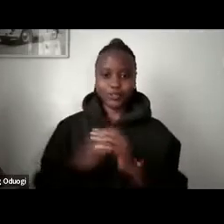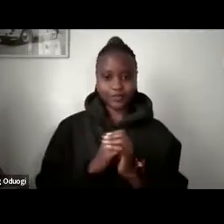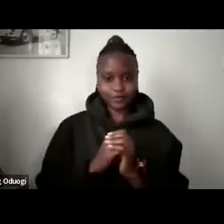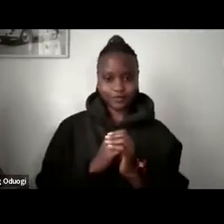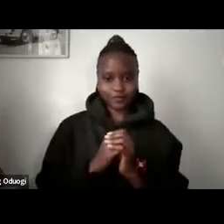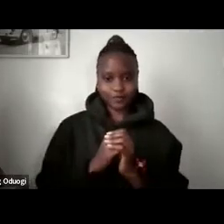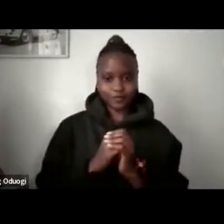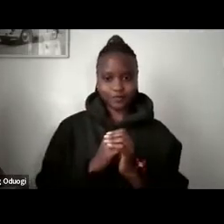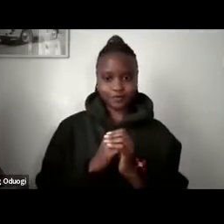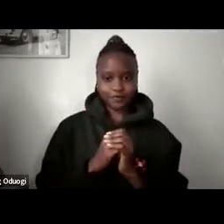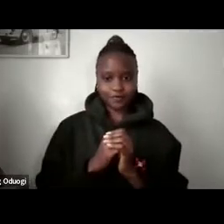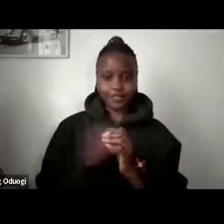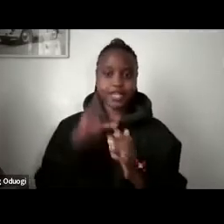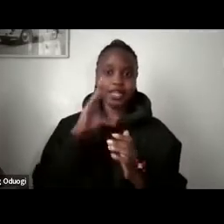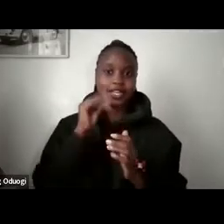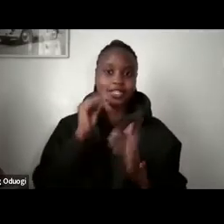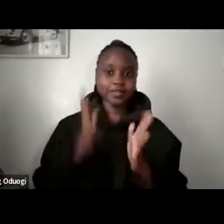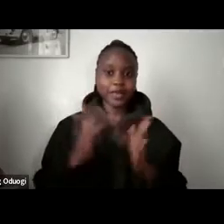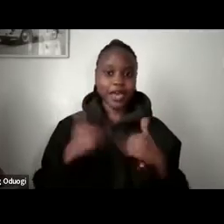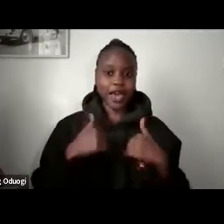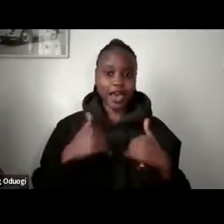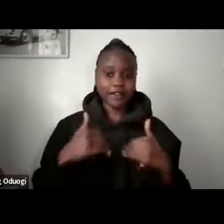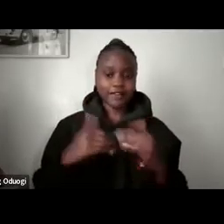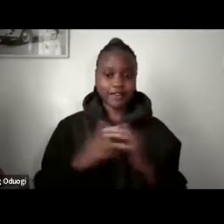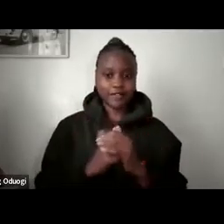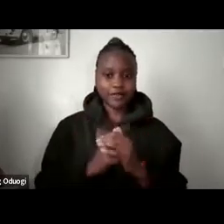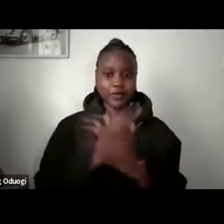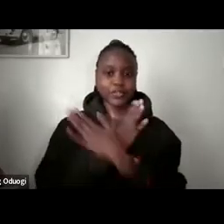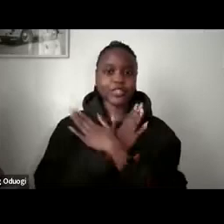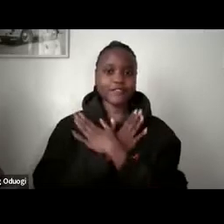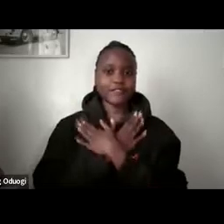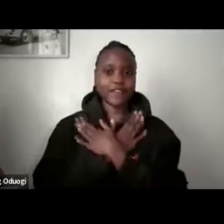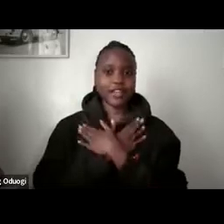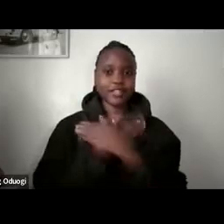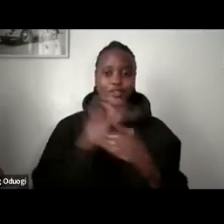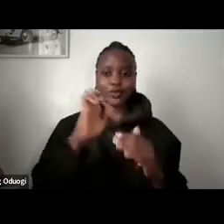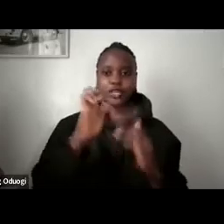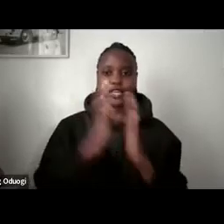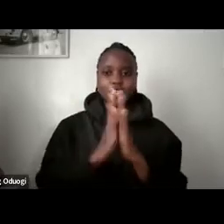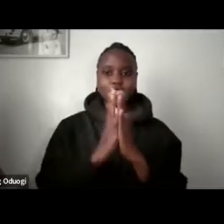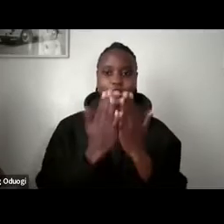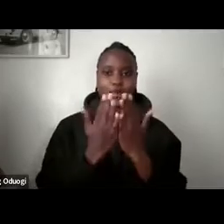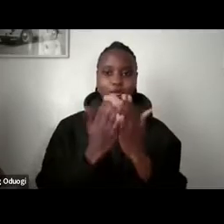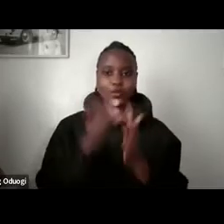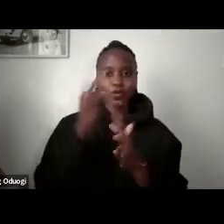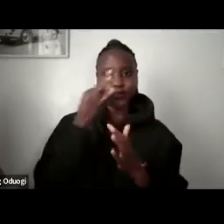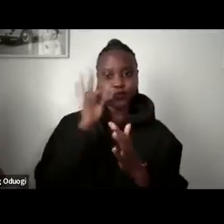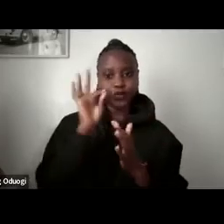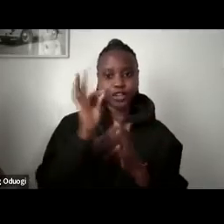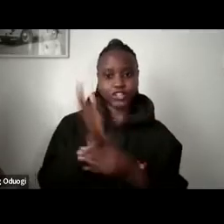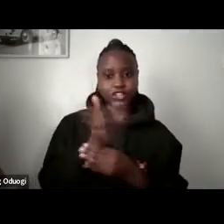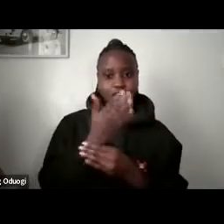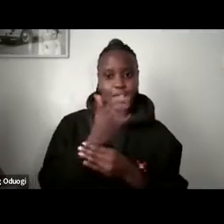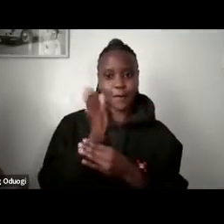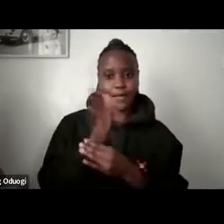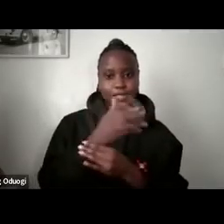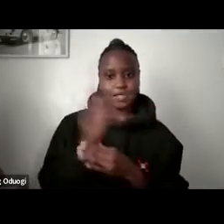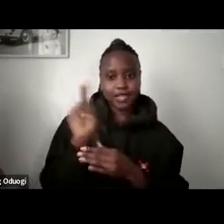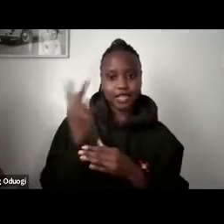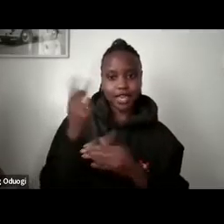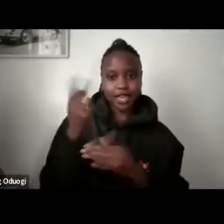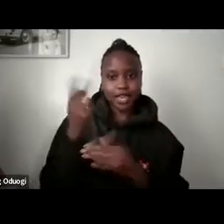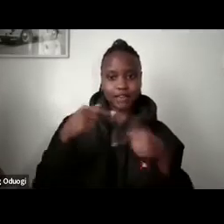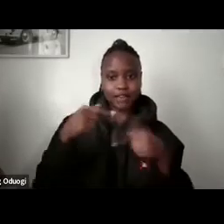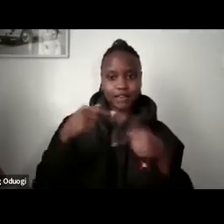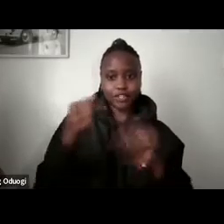a speaker who is also a friend to Ikitabu. The French embassy in Kenya have continuously